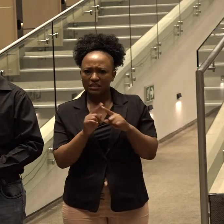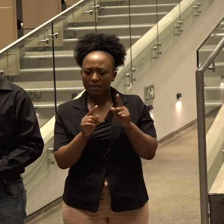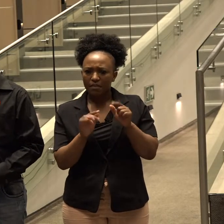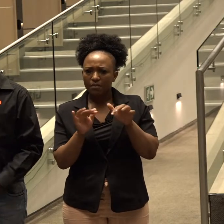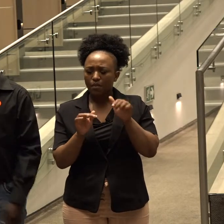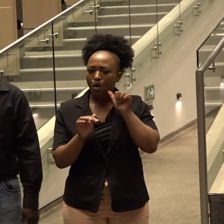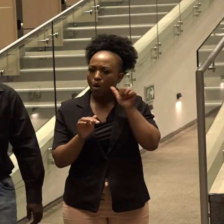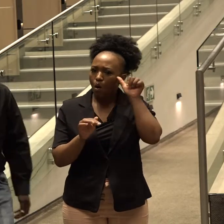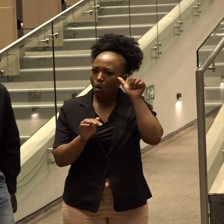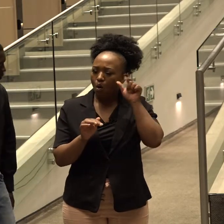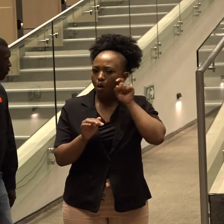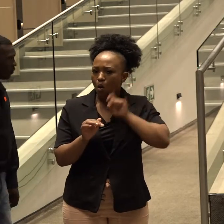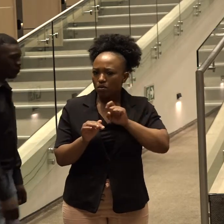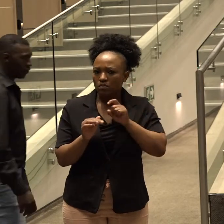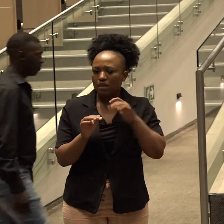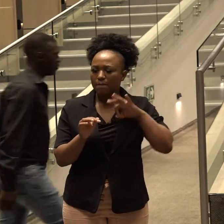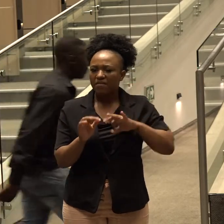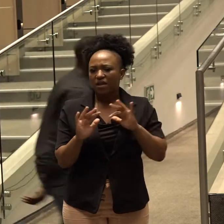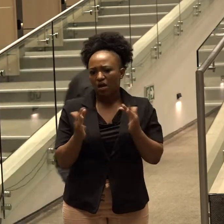I thank you